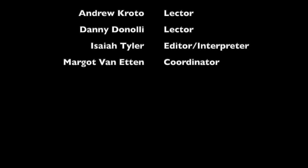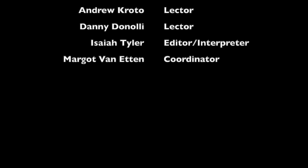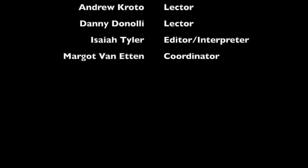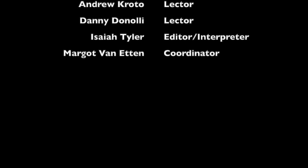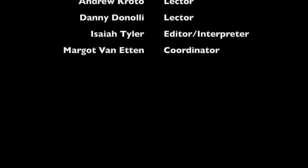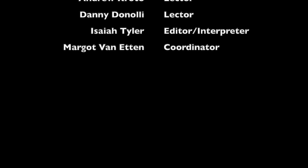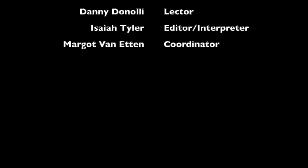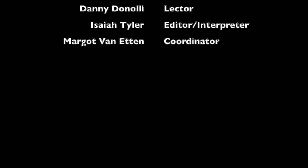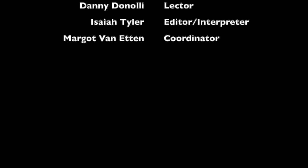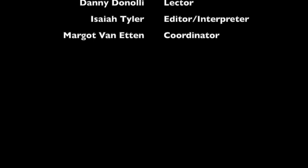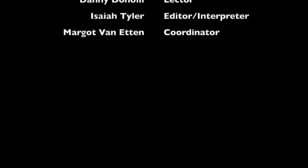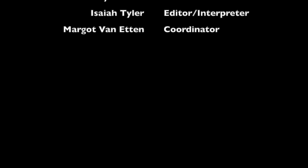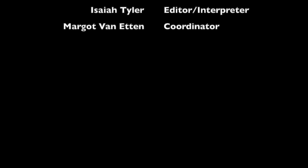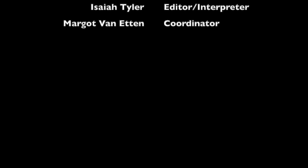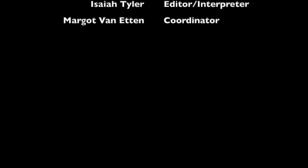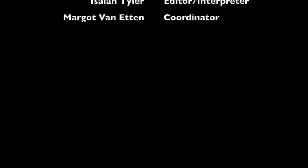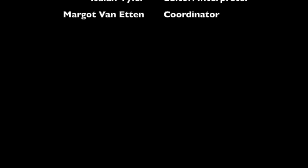Thank you